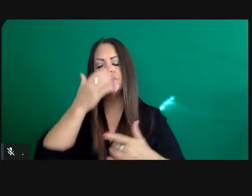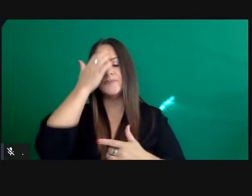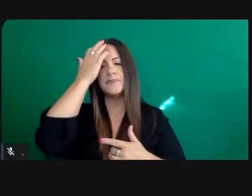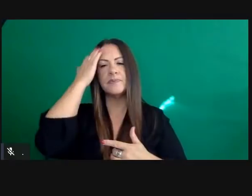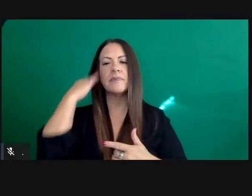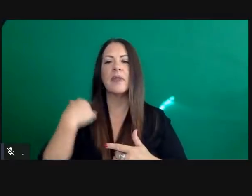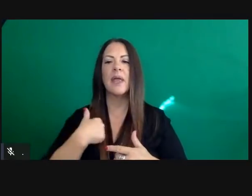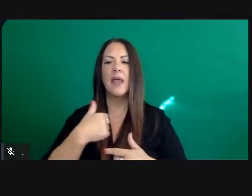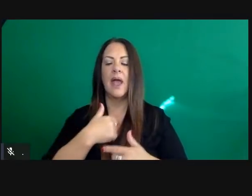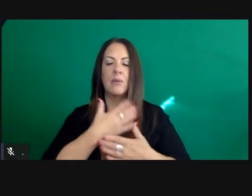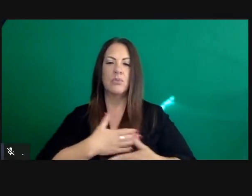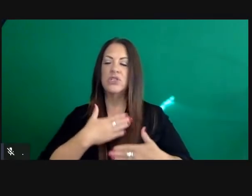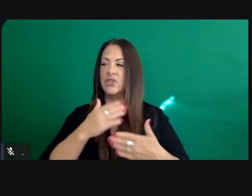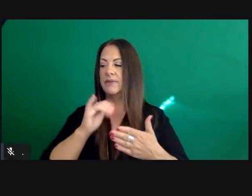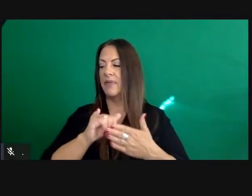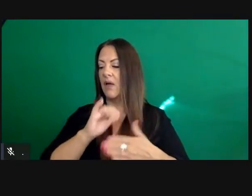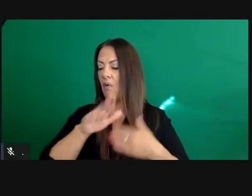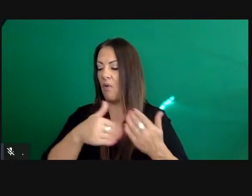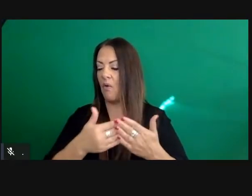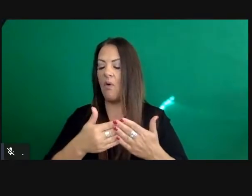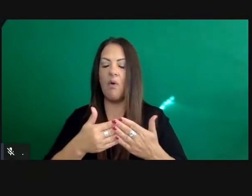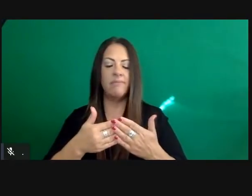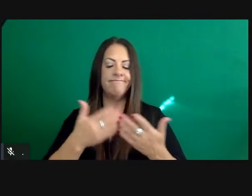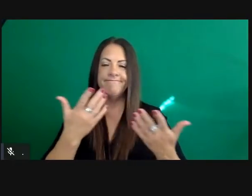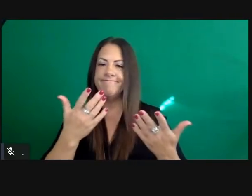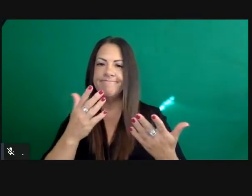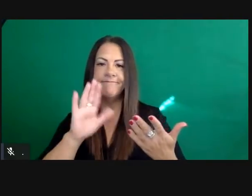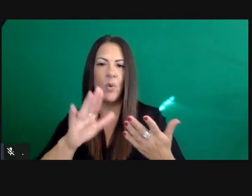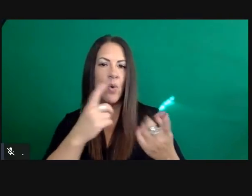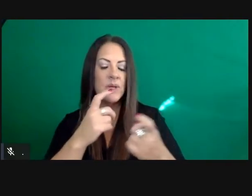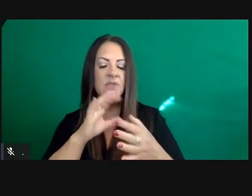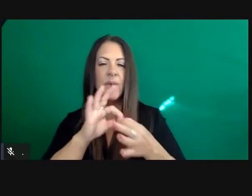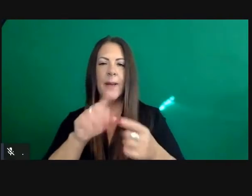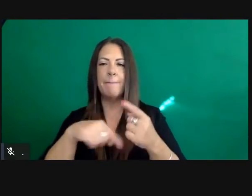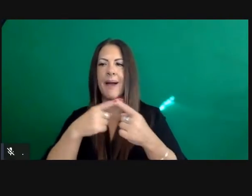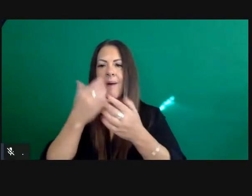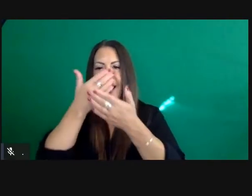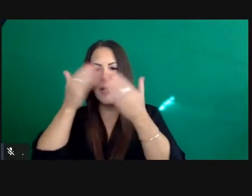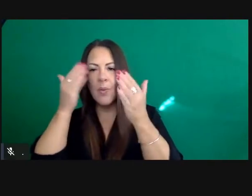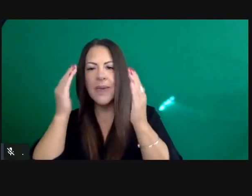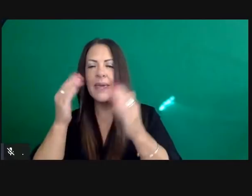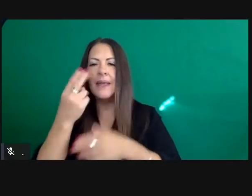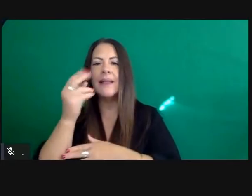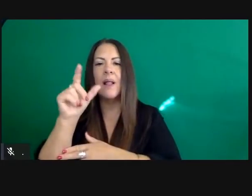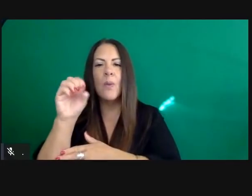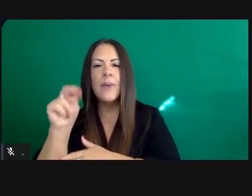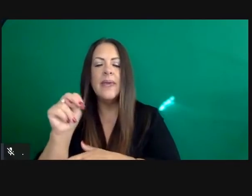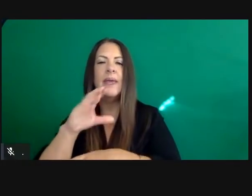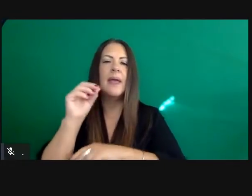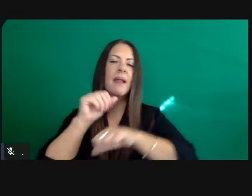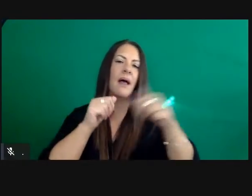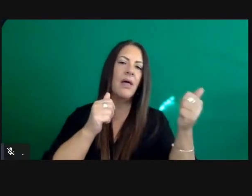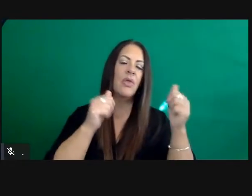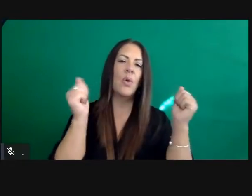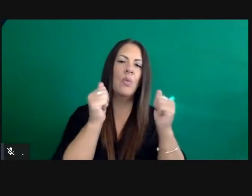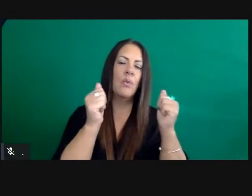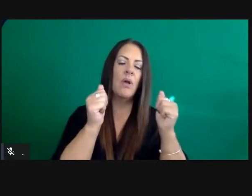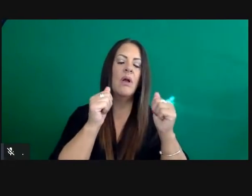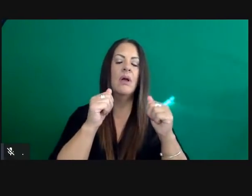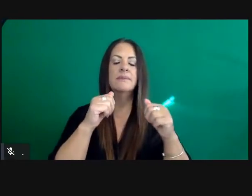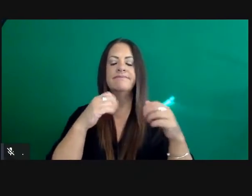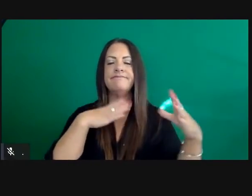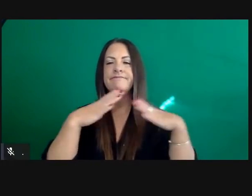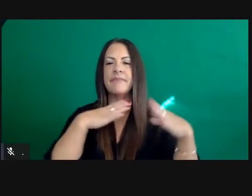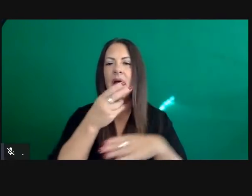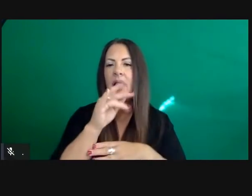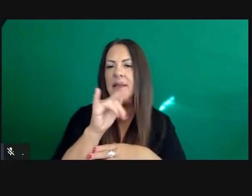enter into the weeks before Halloween and then into the other fall holidays and winter holidays. Just thank you all